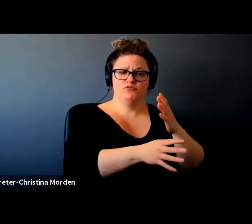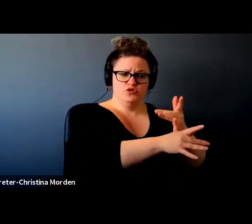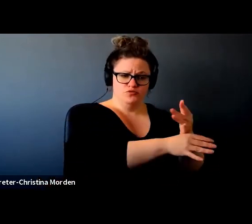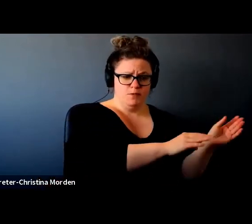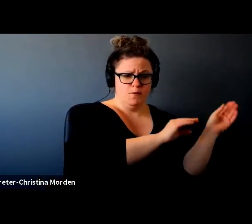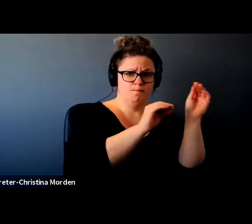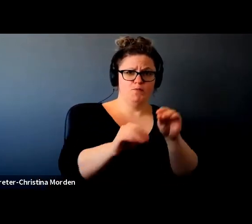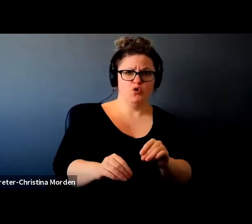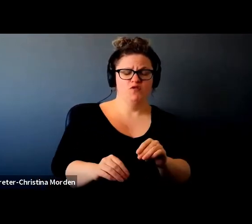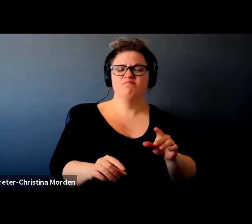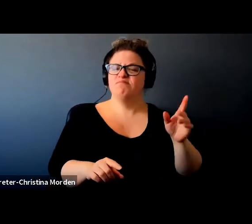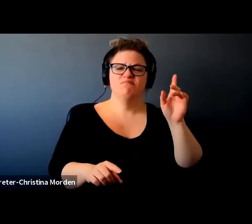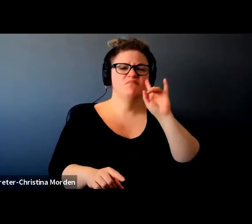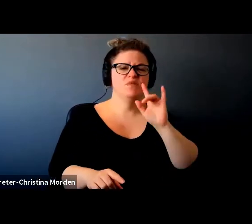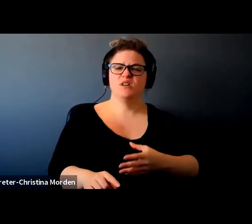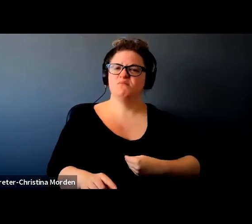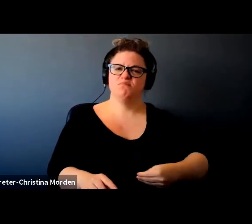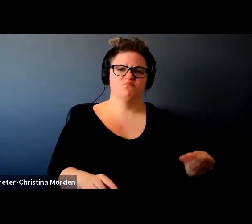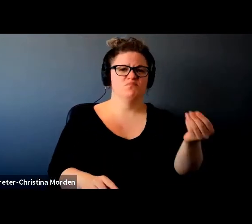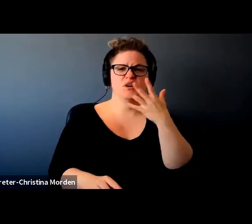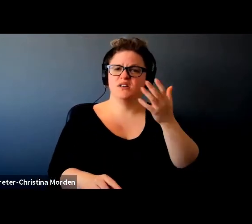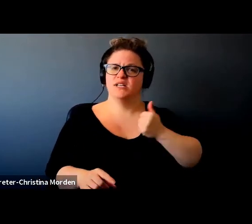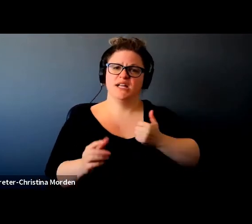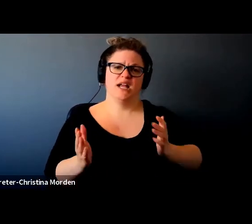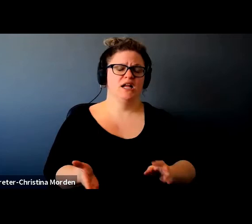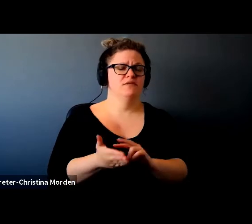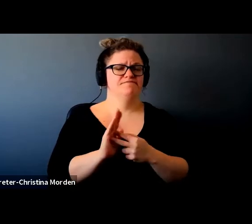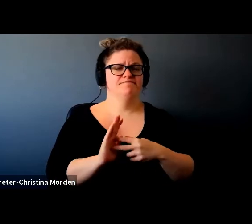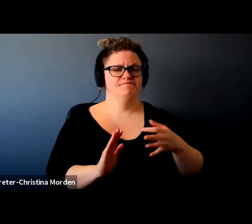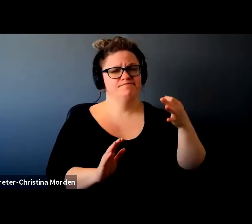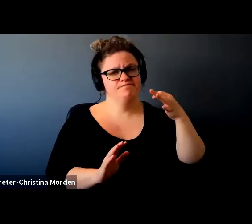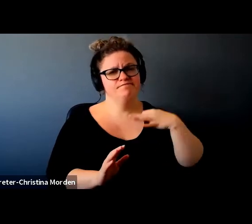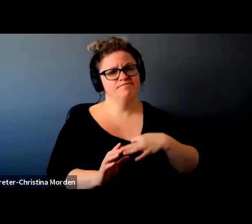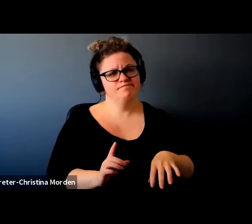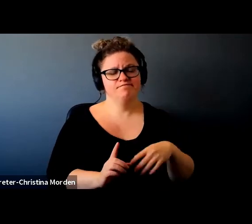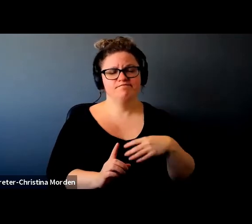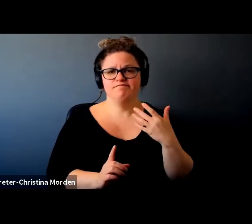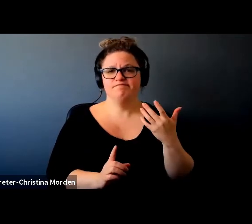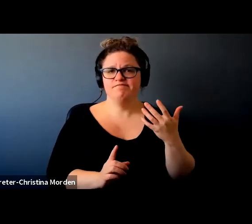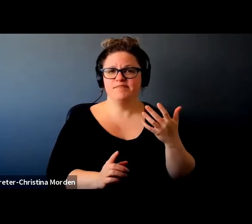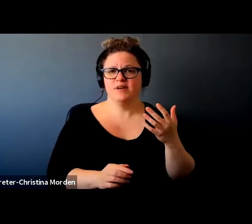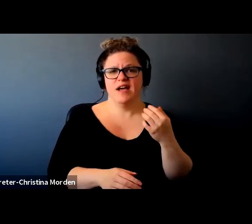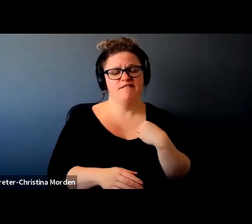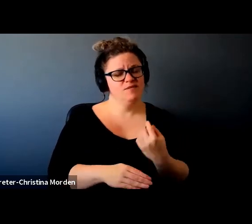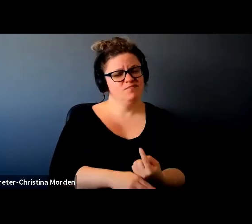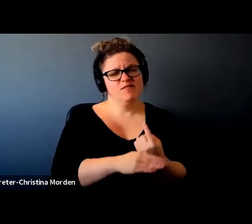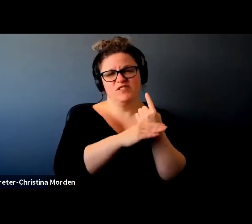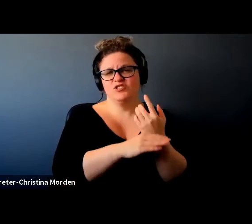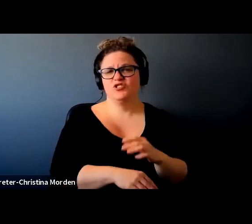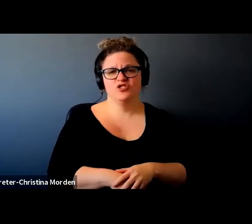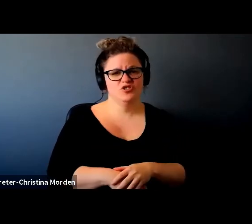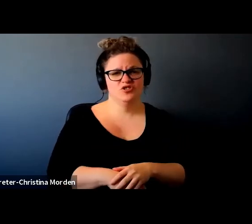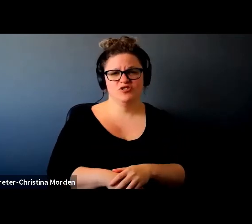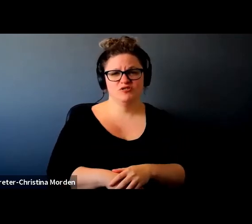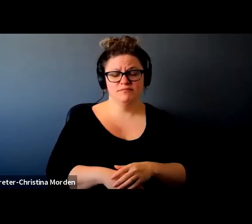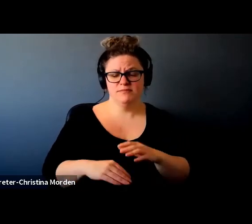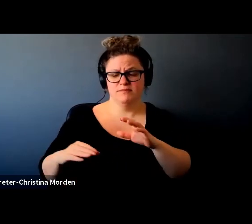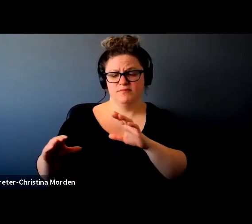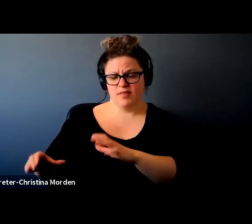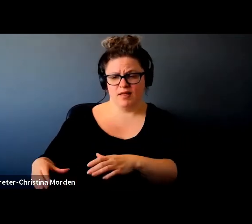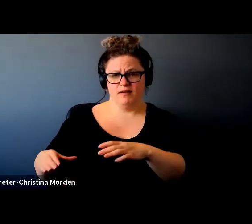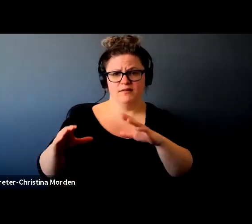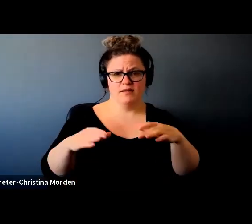we benefited from all the privileges of a very suburban white upper middle class